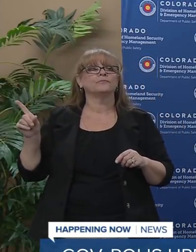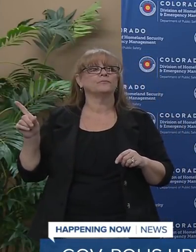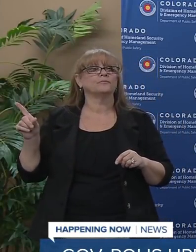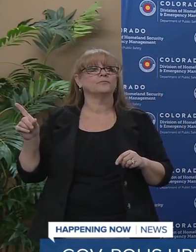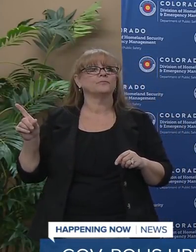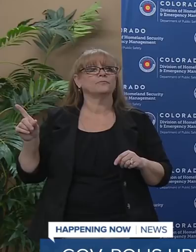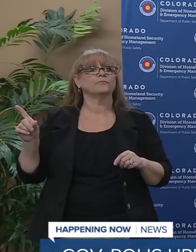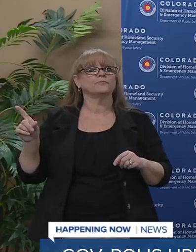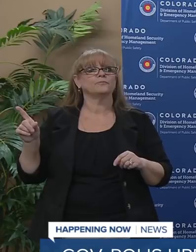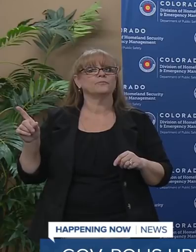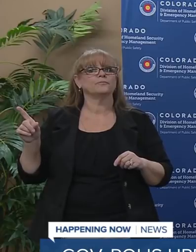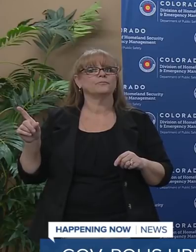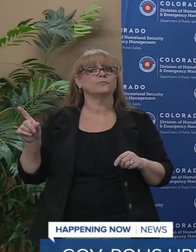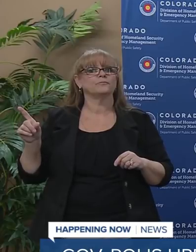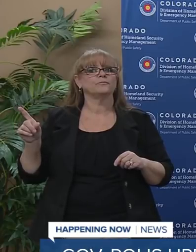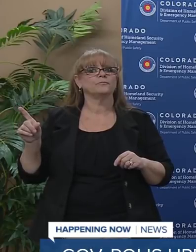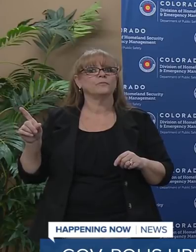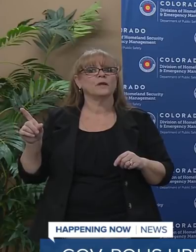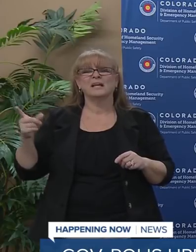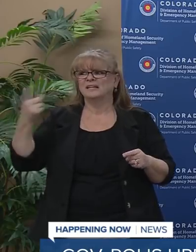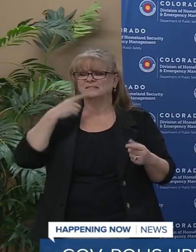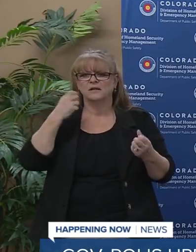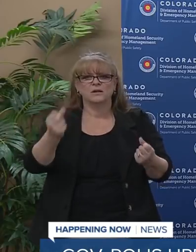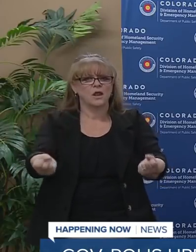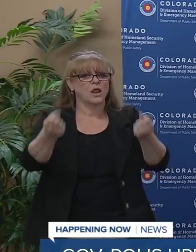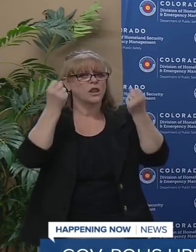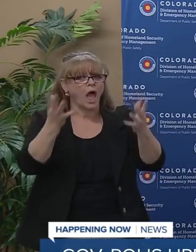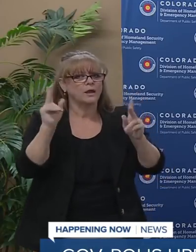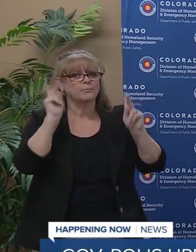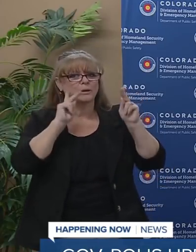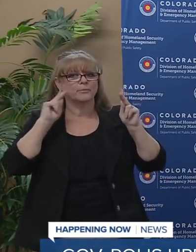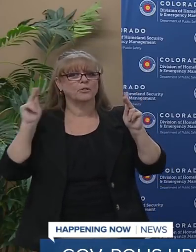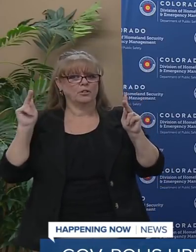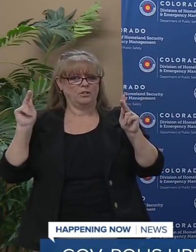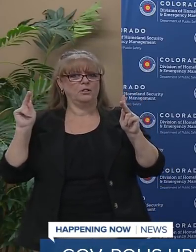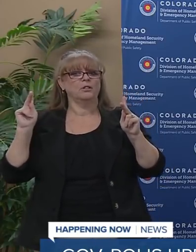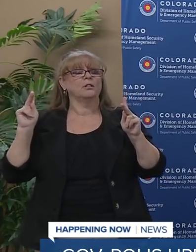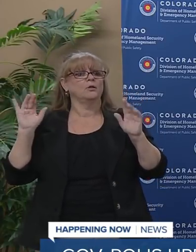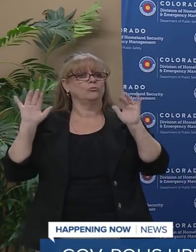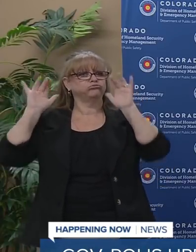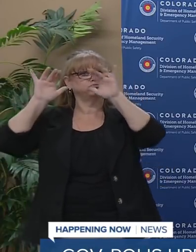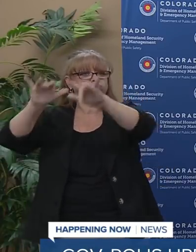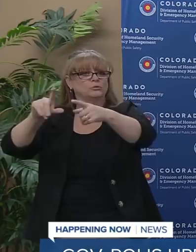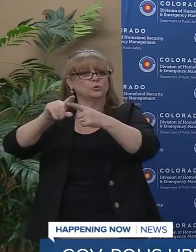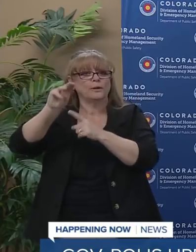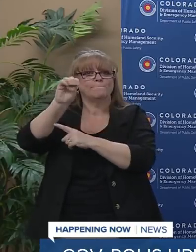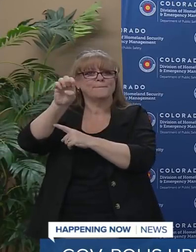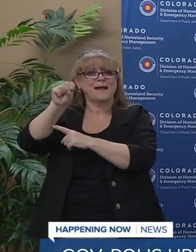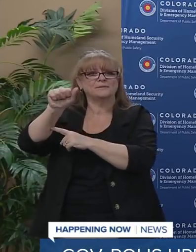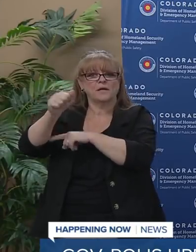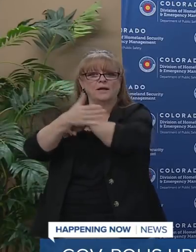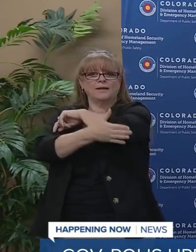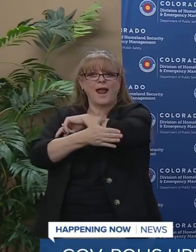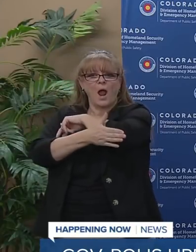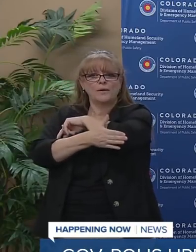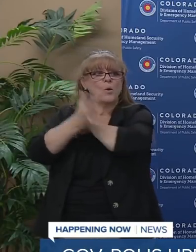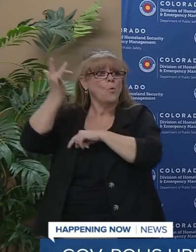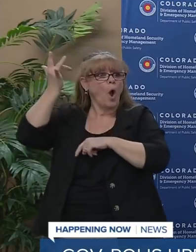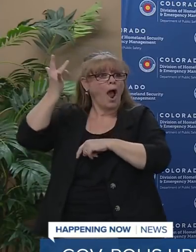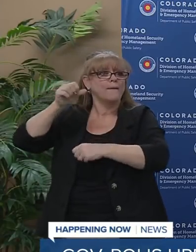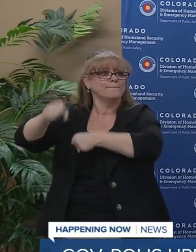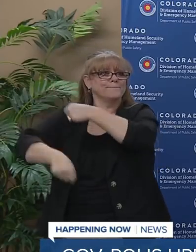of people who've been coming over here to Mesa County to our bike trails and our hiking trails and our parks